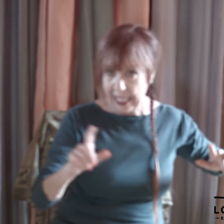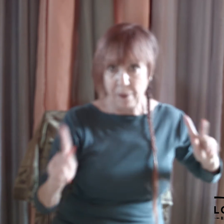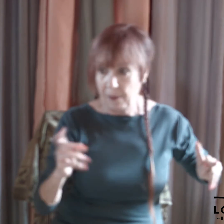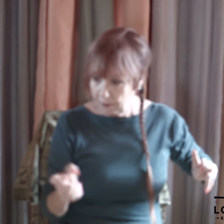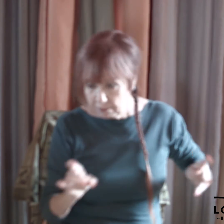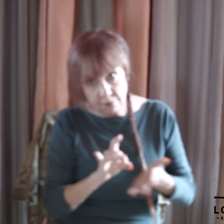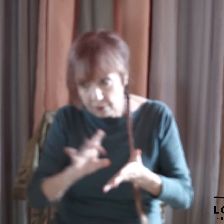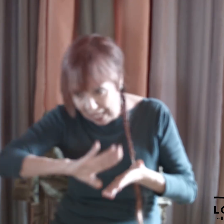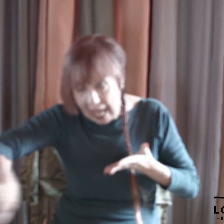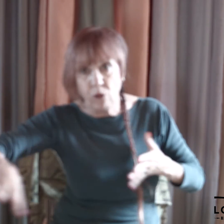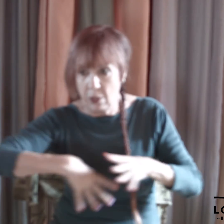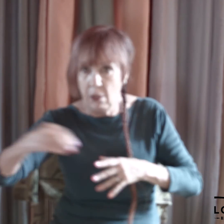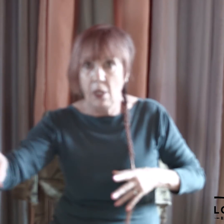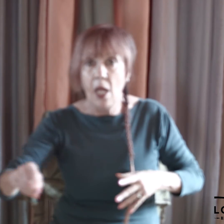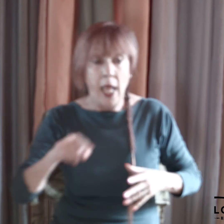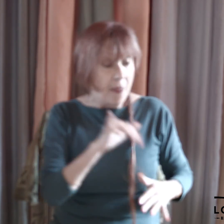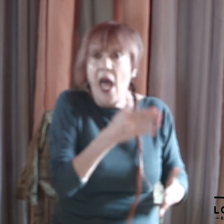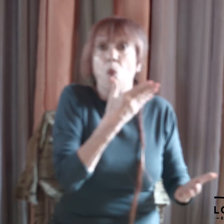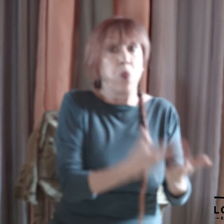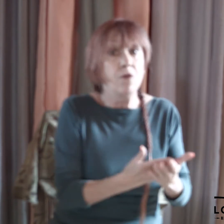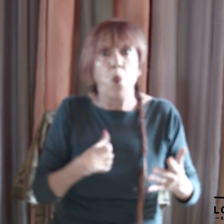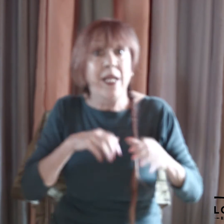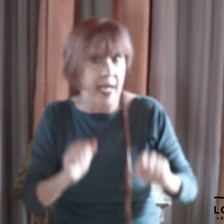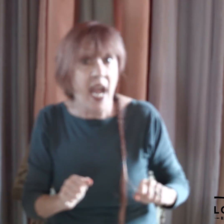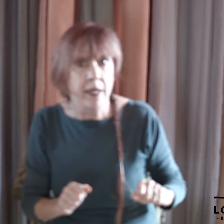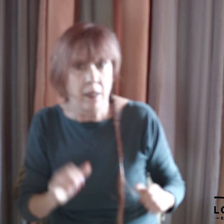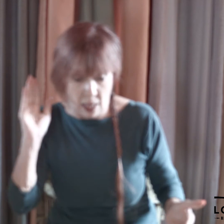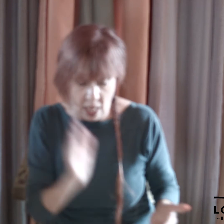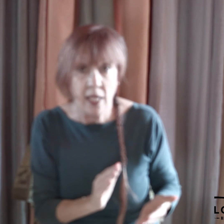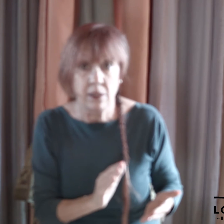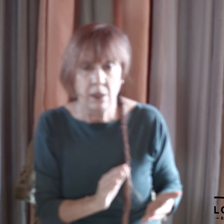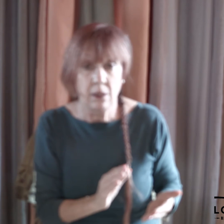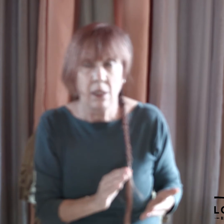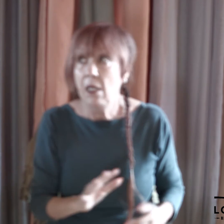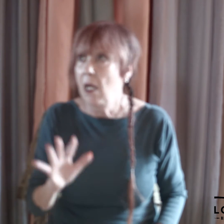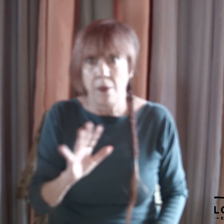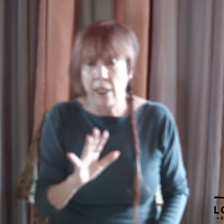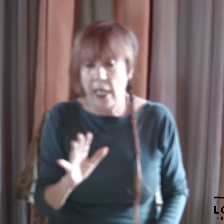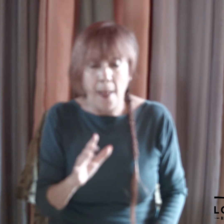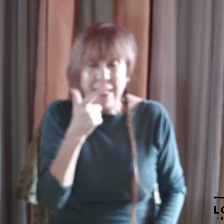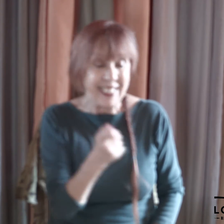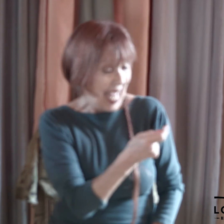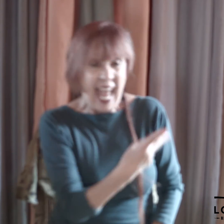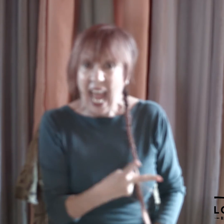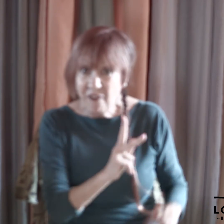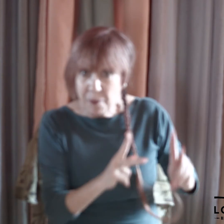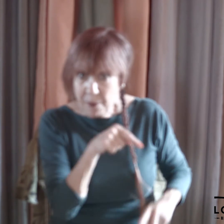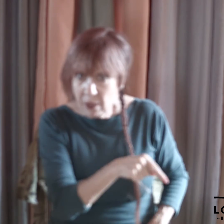out. And what it shows me is that we can do it. About almost half of the people there haven't even had their